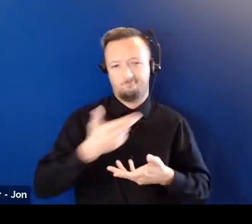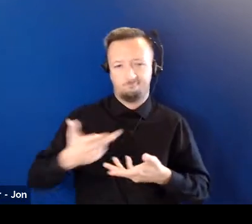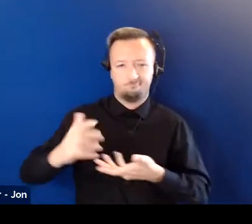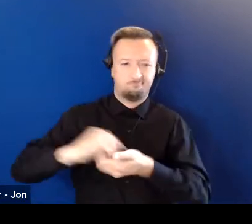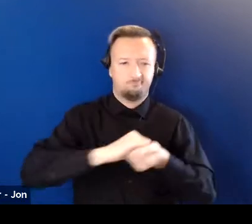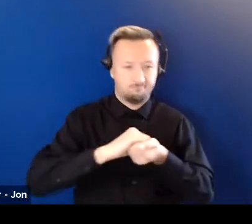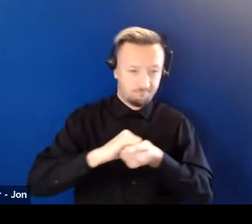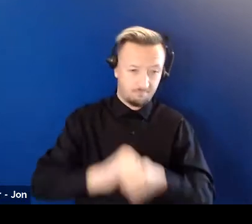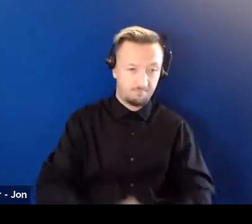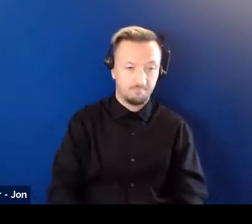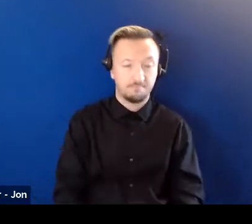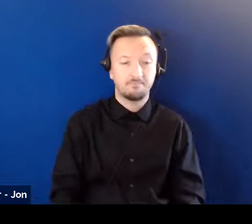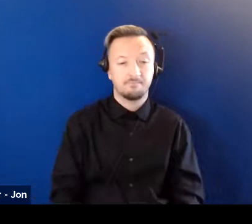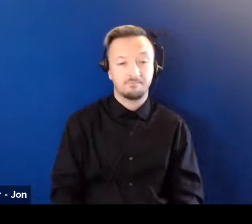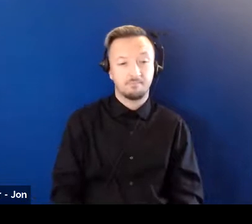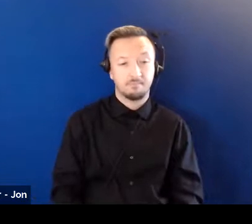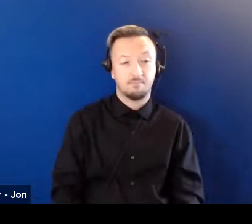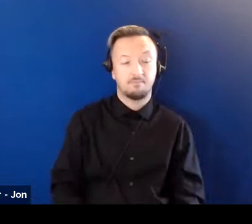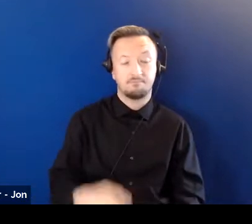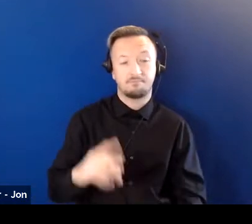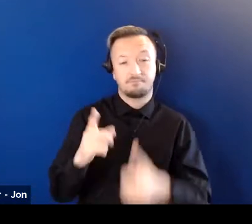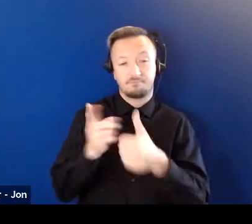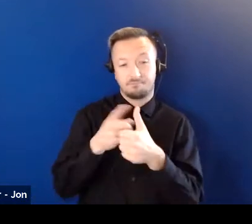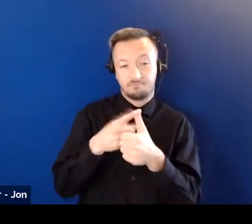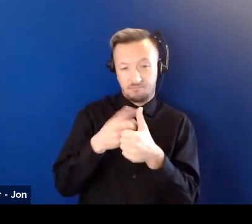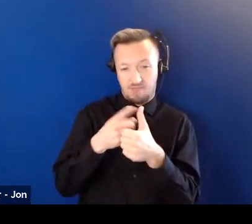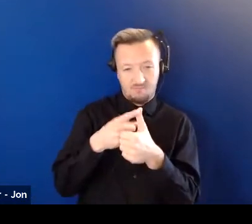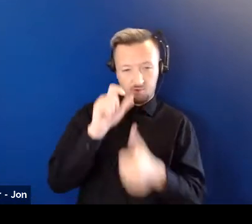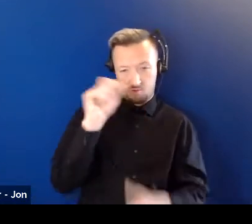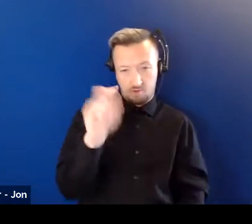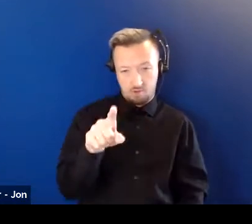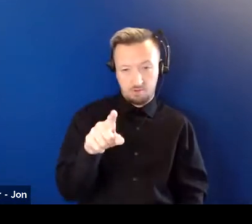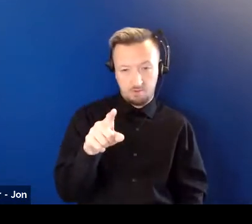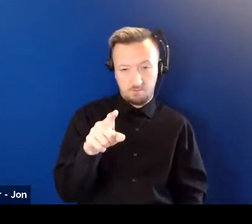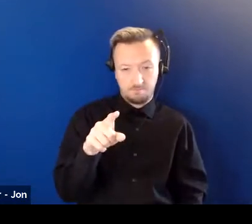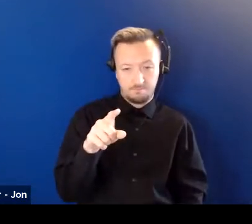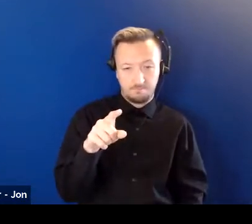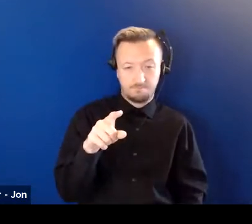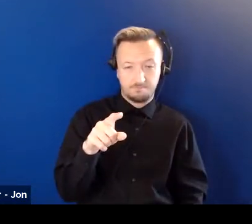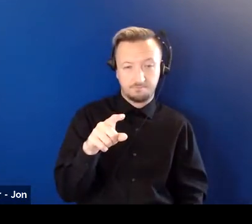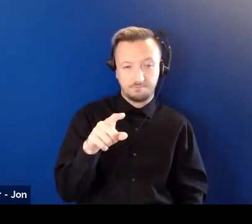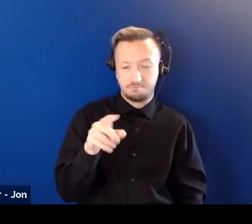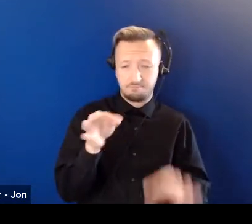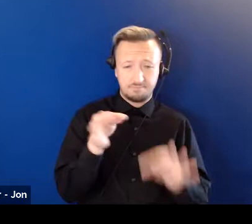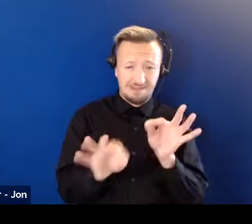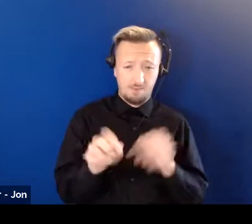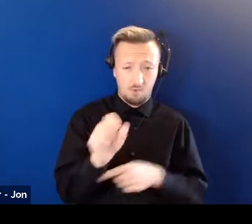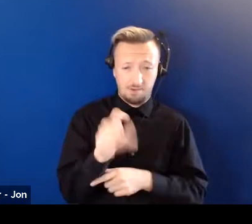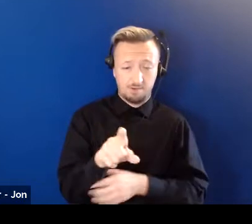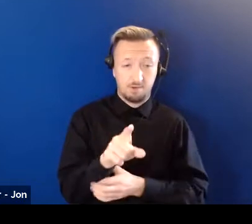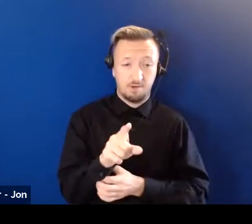So with that said, we're going to go ahead and go to the first question. And the question simply